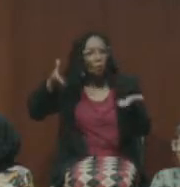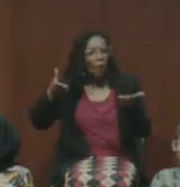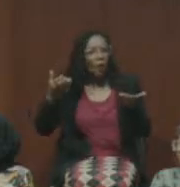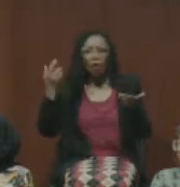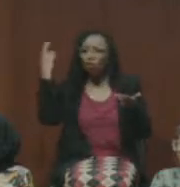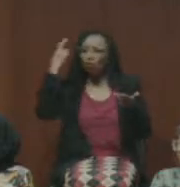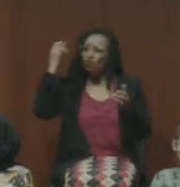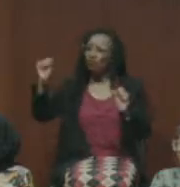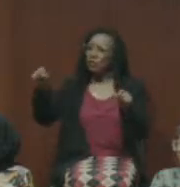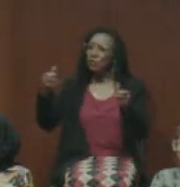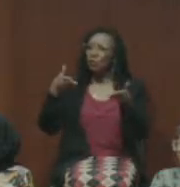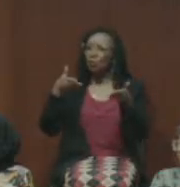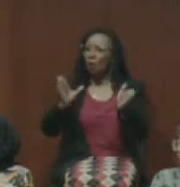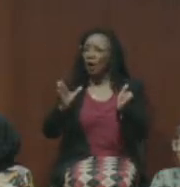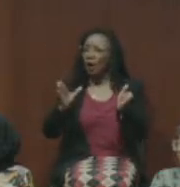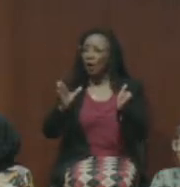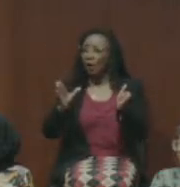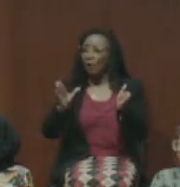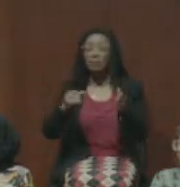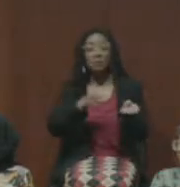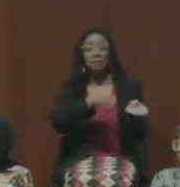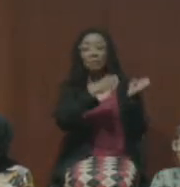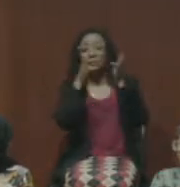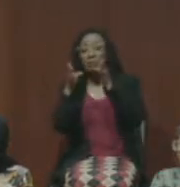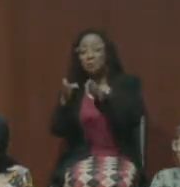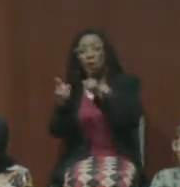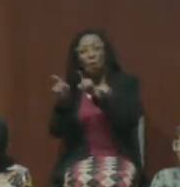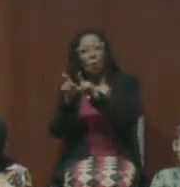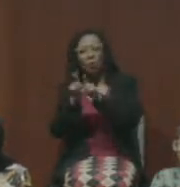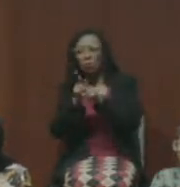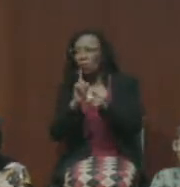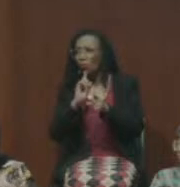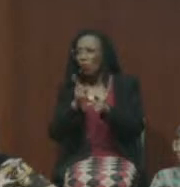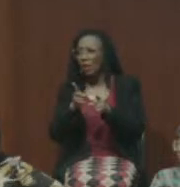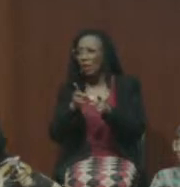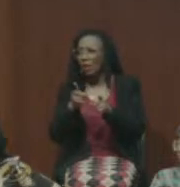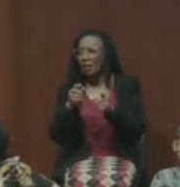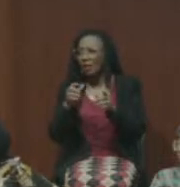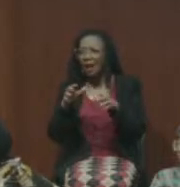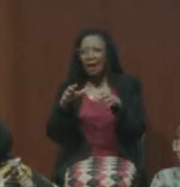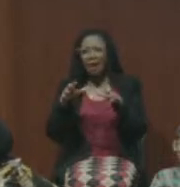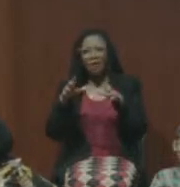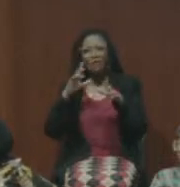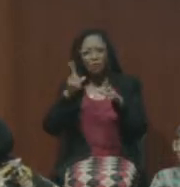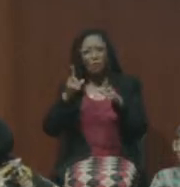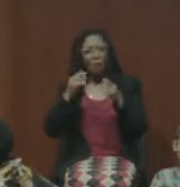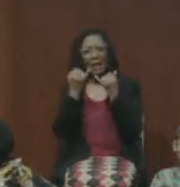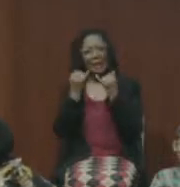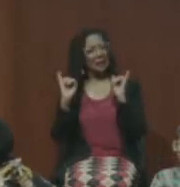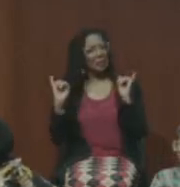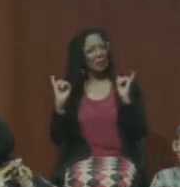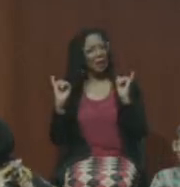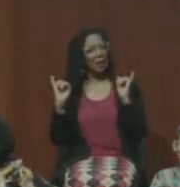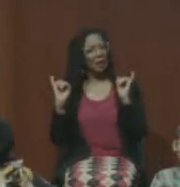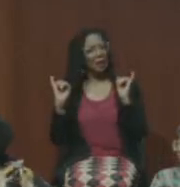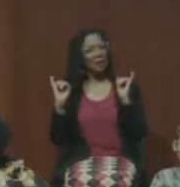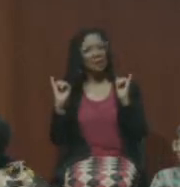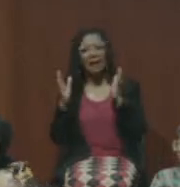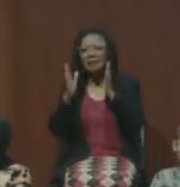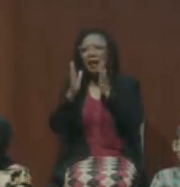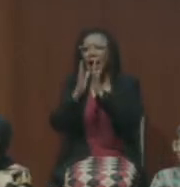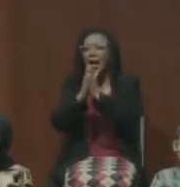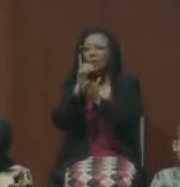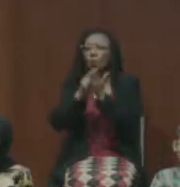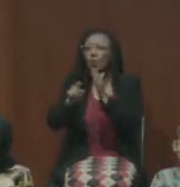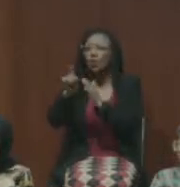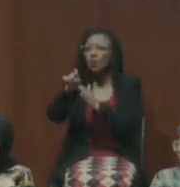reasonable way. And from the other end of the spectrum is just simply having autonomy and the ability to ask for what it is you